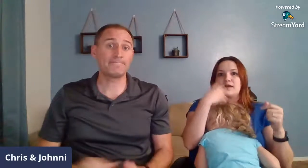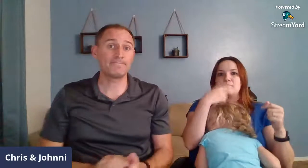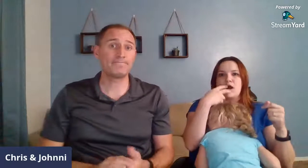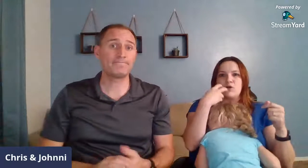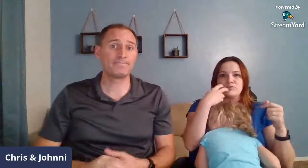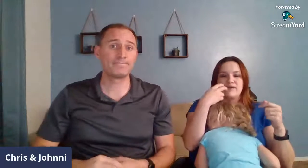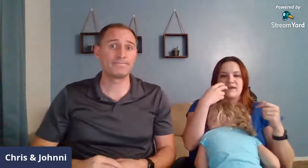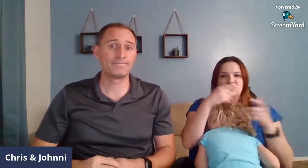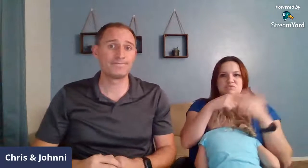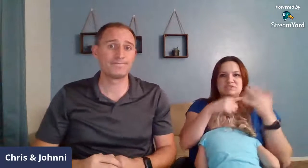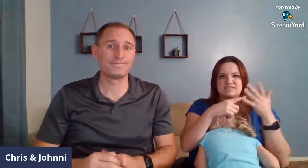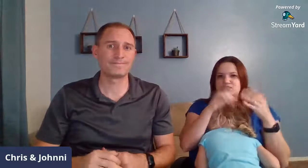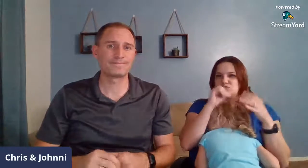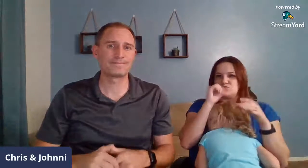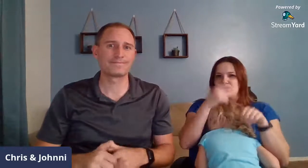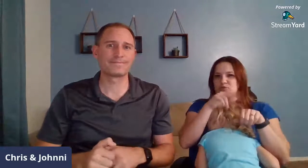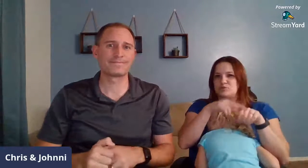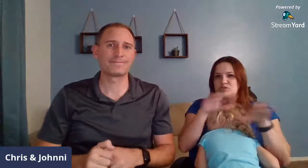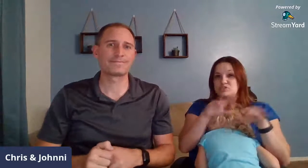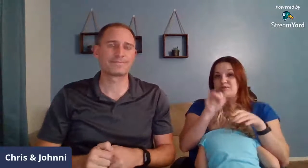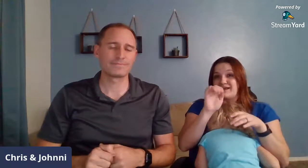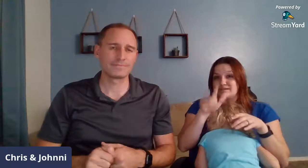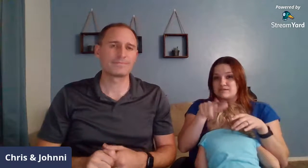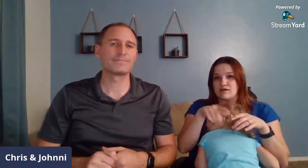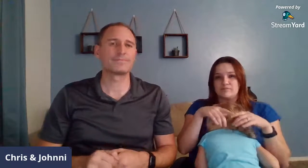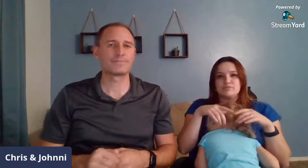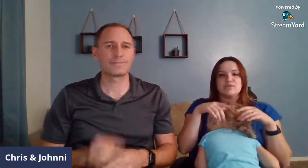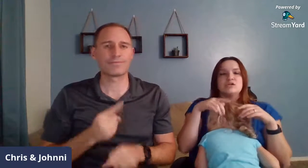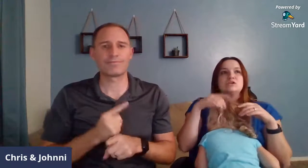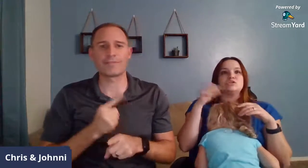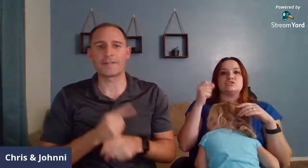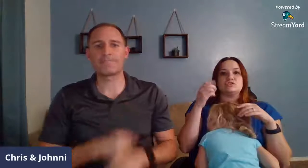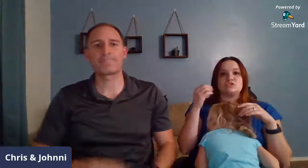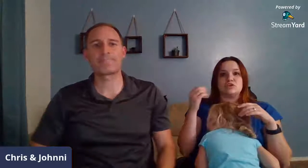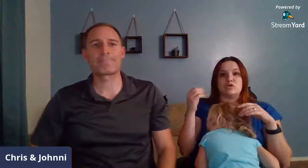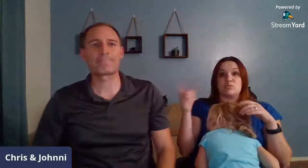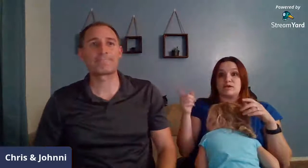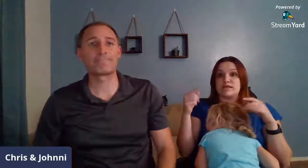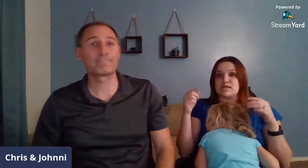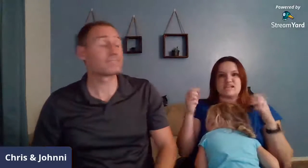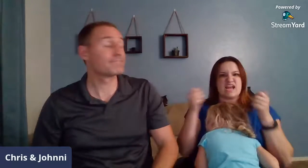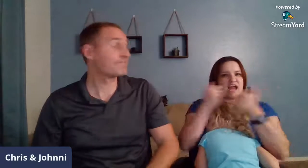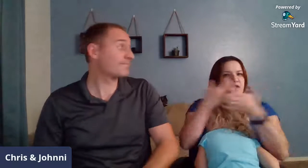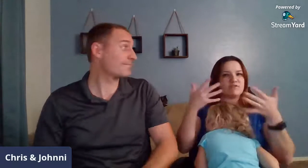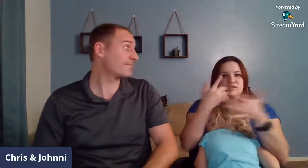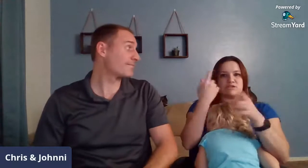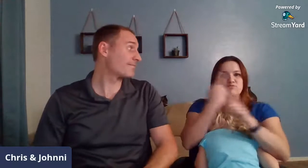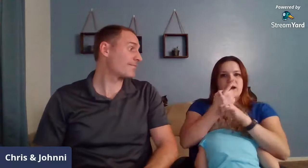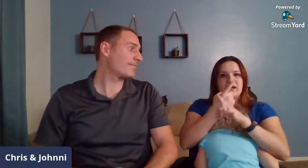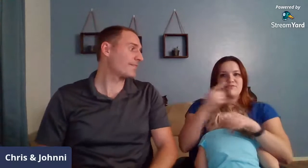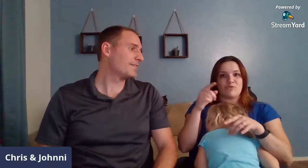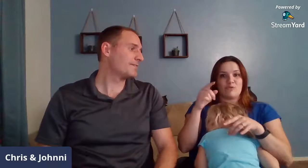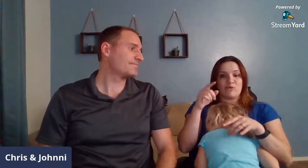to mouth and do these things that you normally wouldn't do in ASL. Right. So where he did everything right